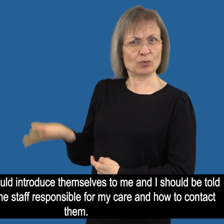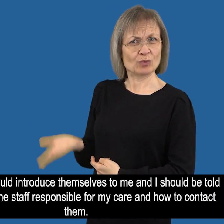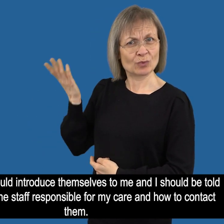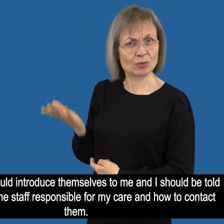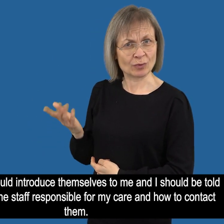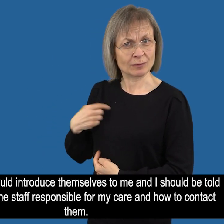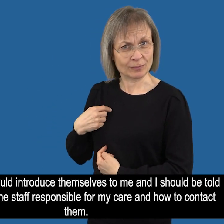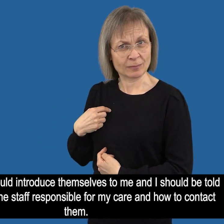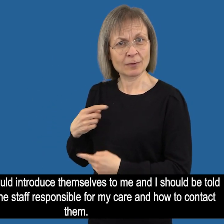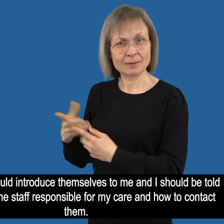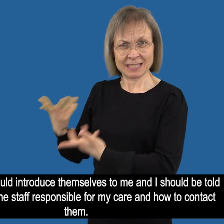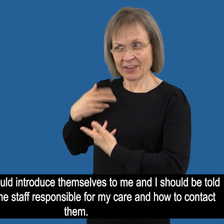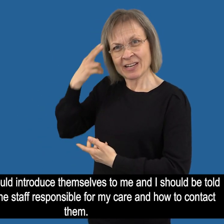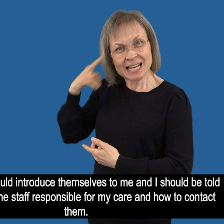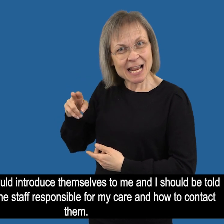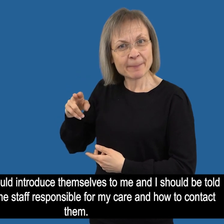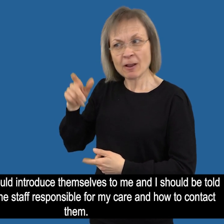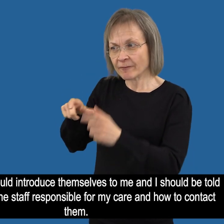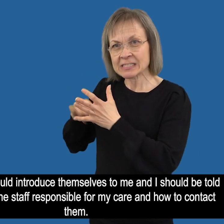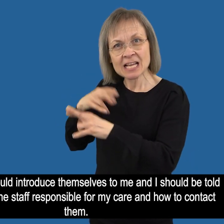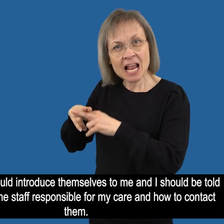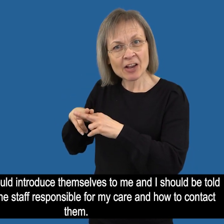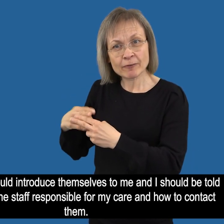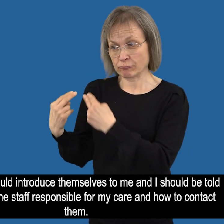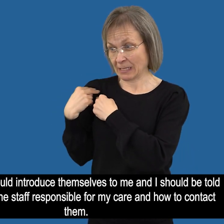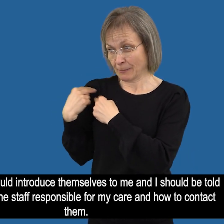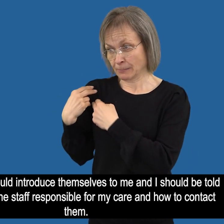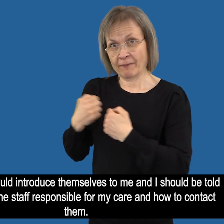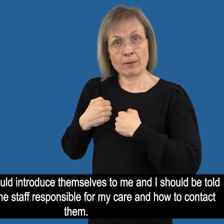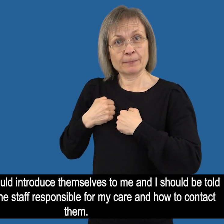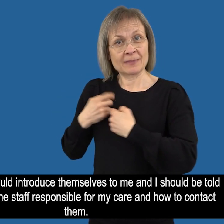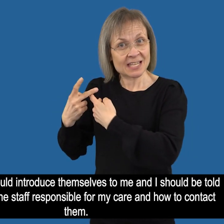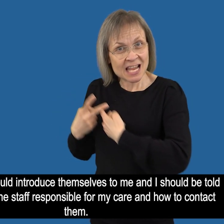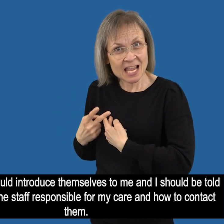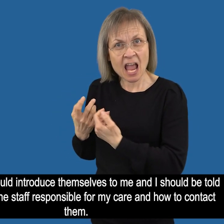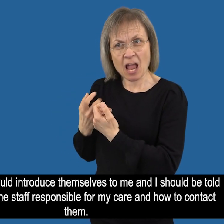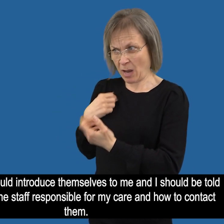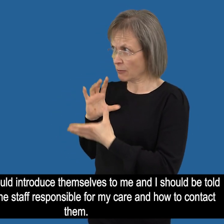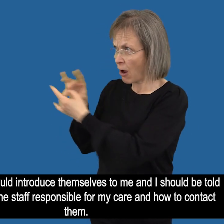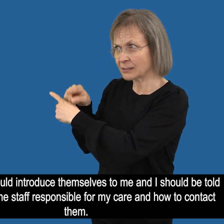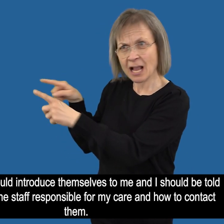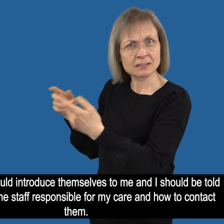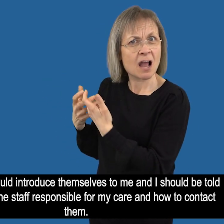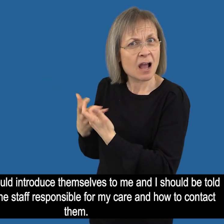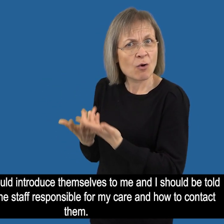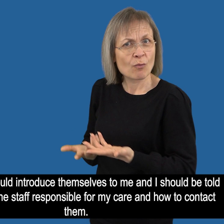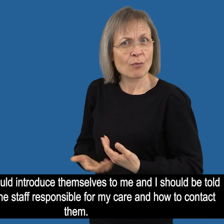NHS staff should introduce themselves to me, and I should be told the names of the staff responsible for my care and how to contact